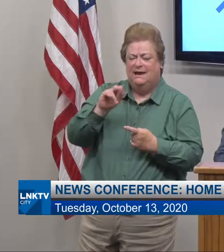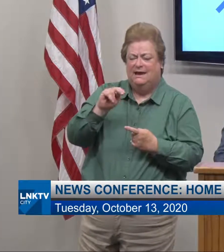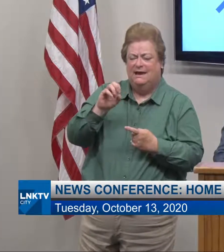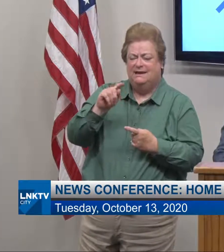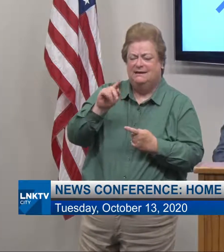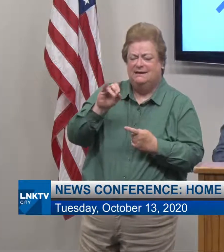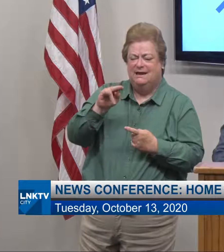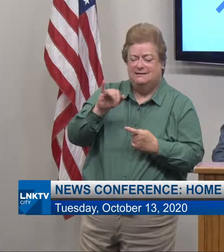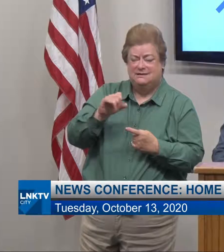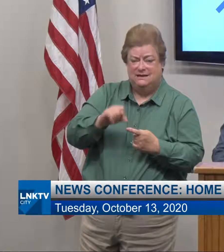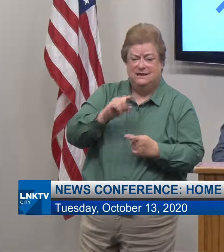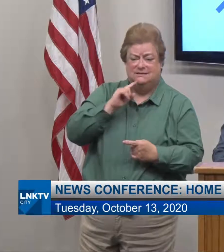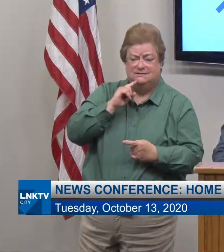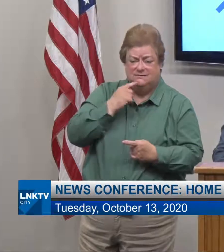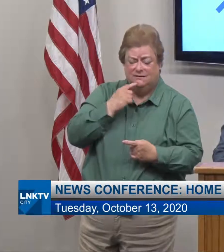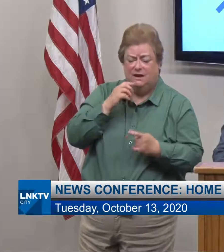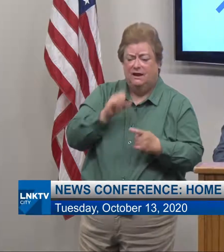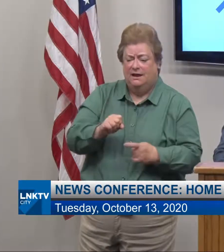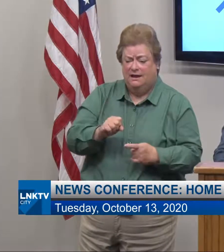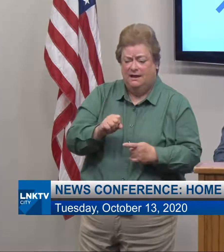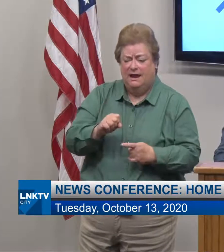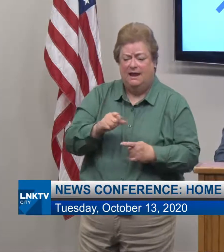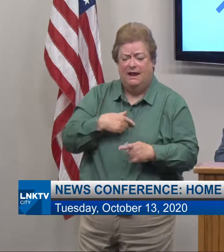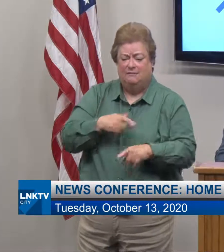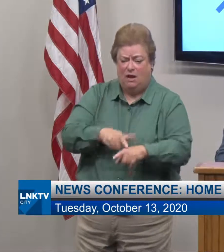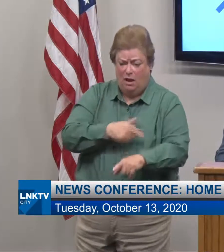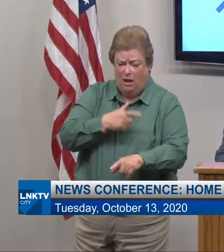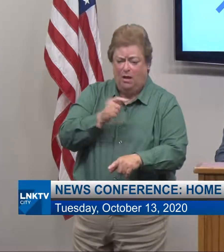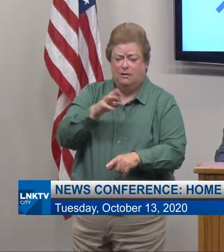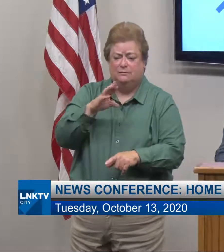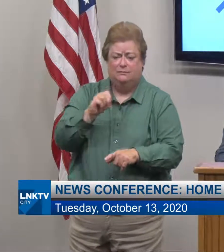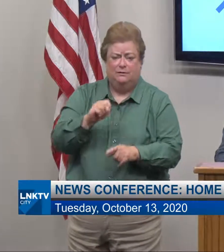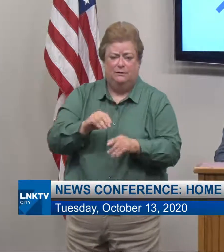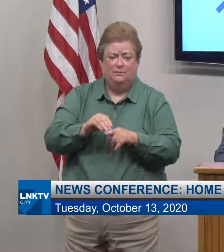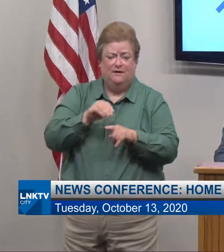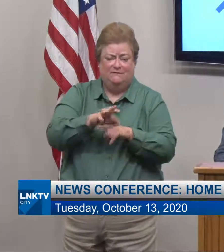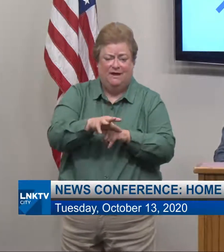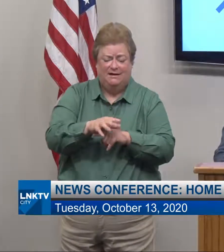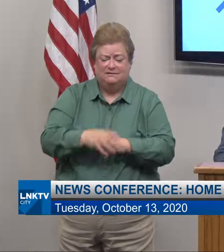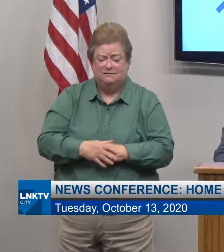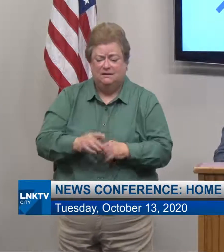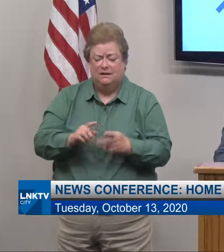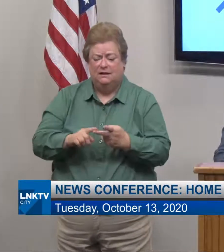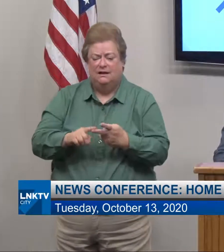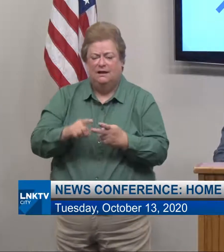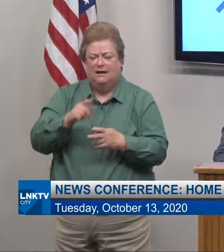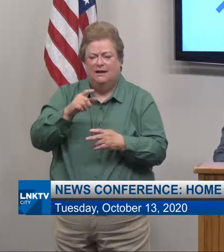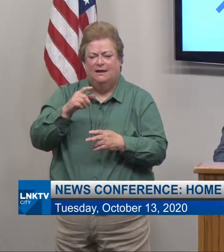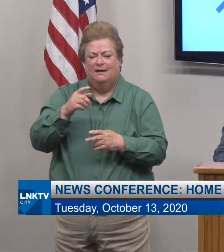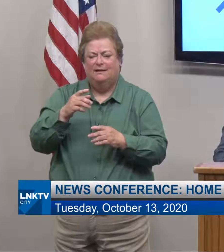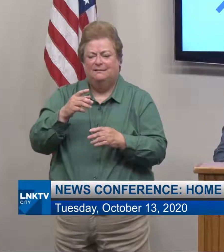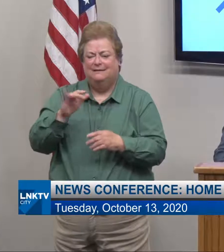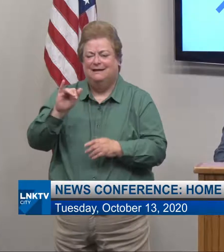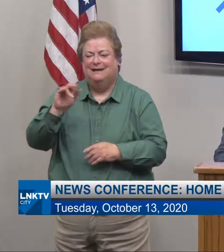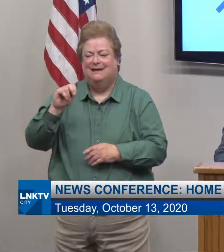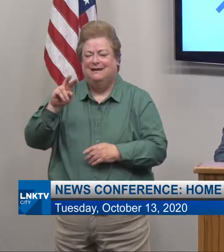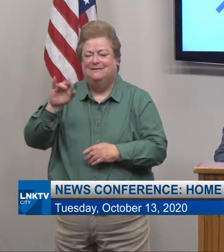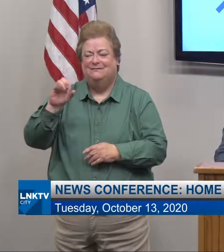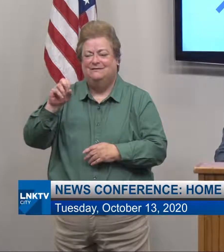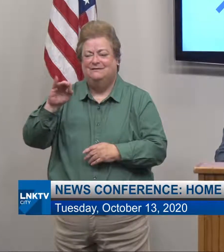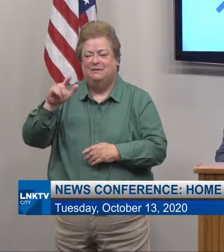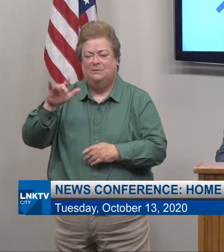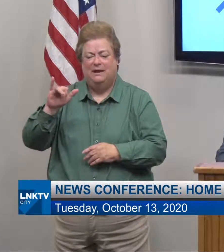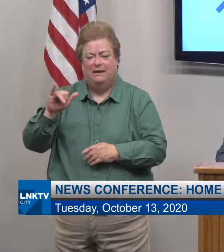so severe that it can have crippling and long-term effects. Second, its invisibility, as it can go